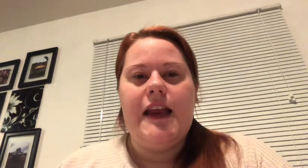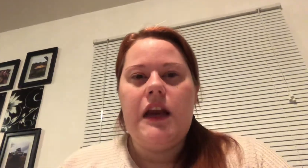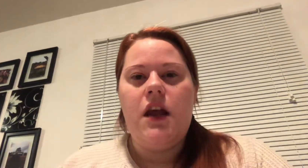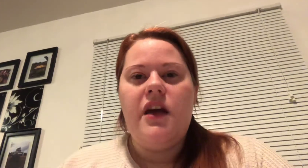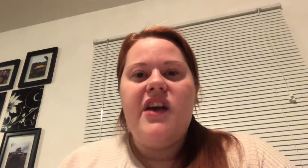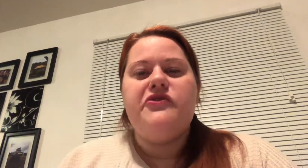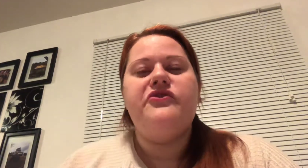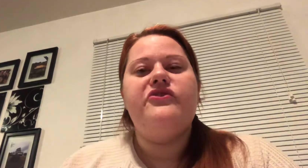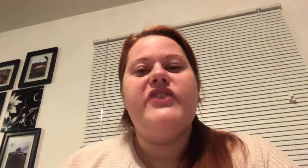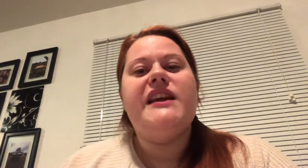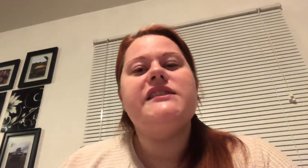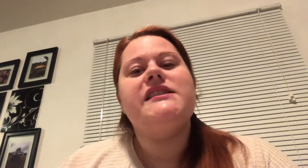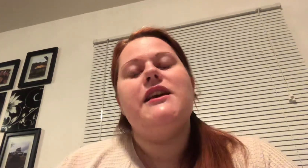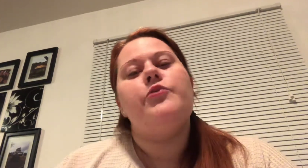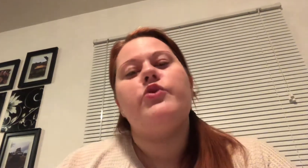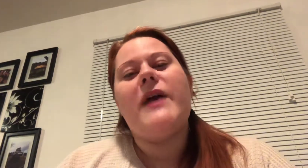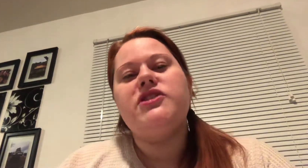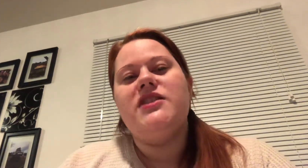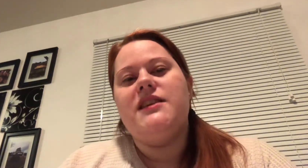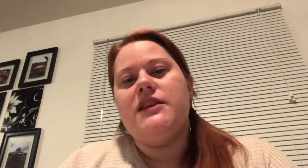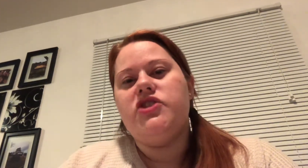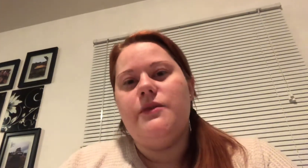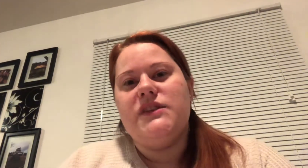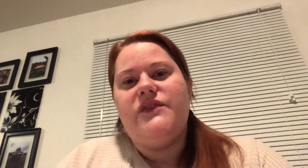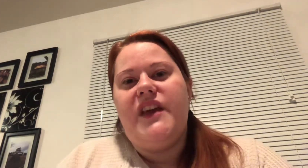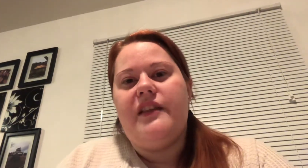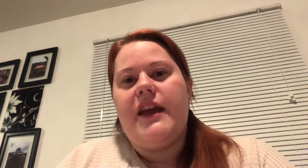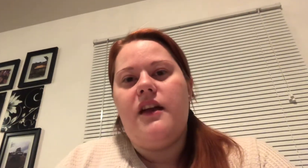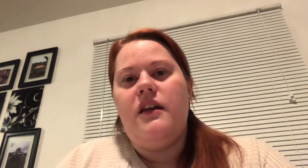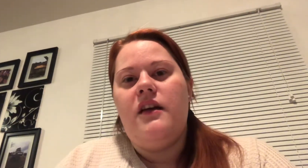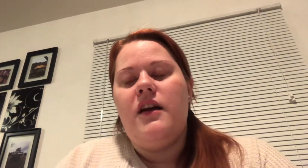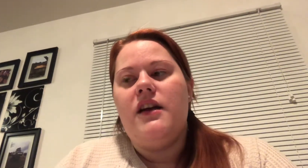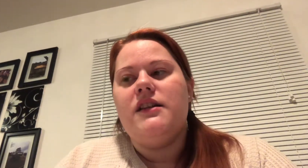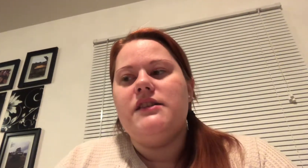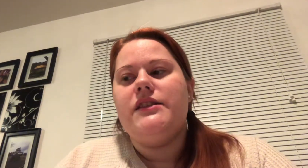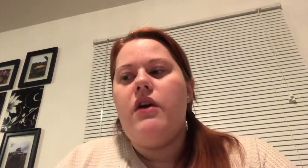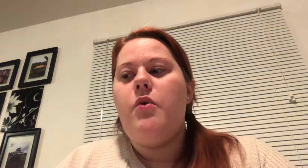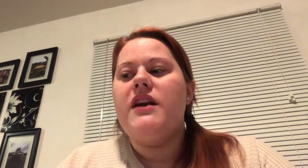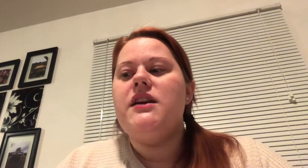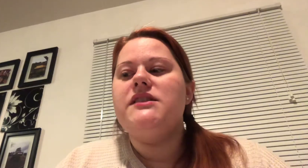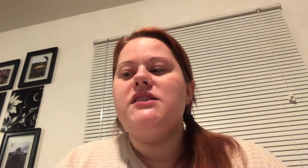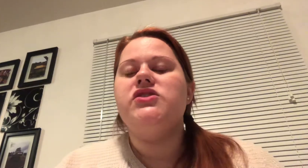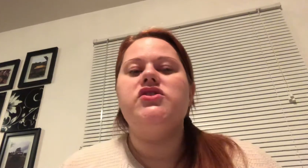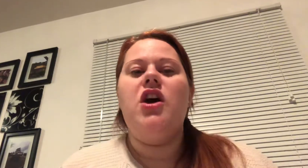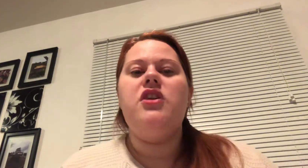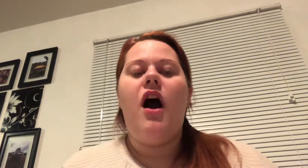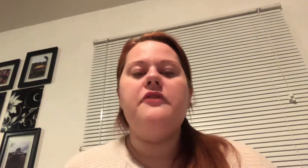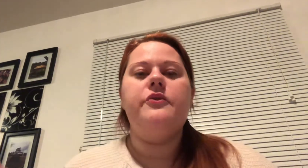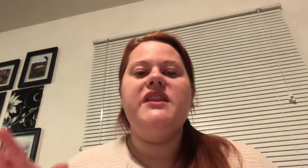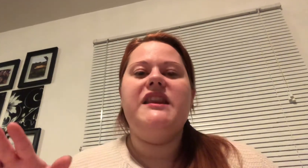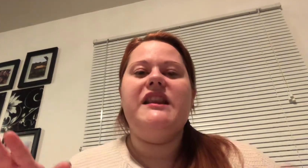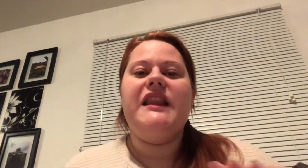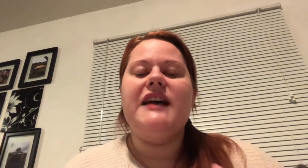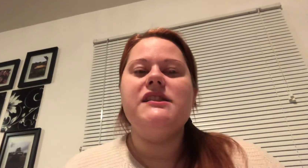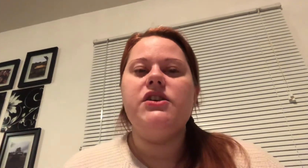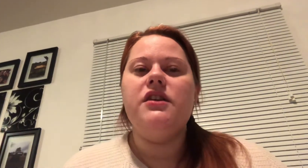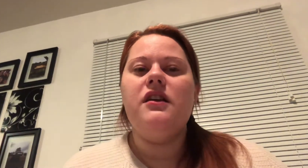in feeds the oppression that she was feeling. So I wanted us to start off with the lesser of